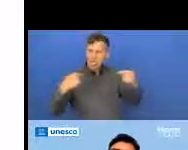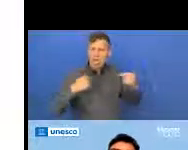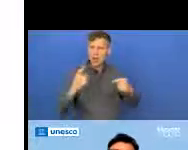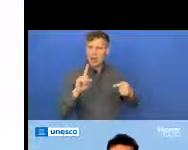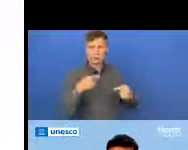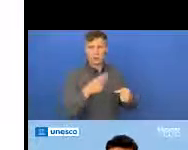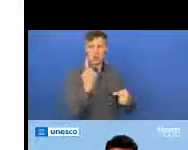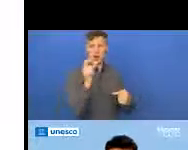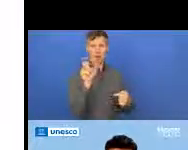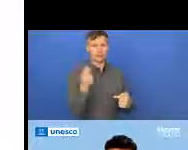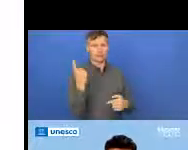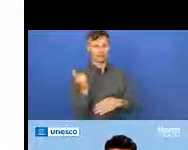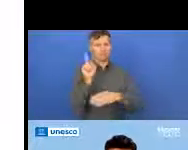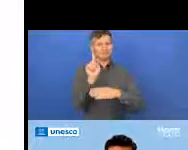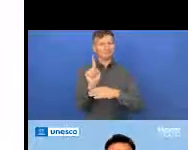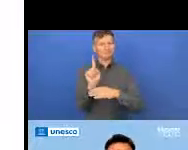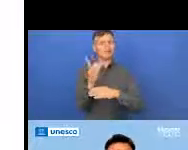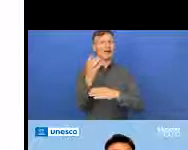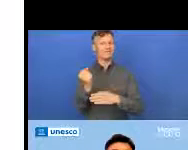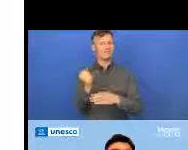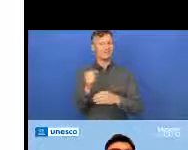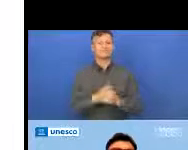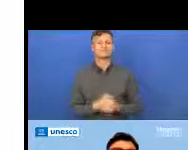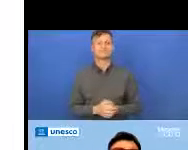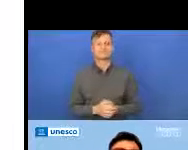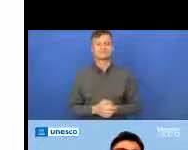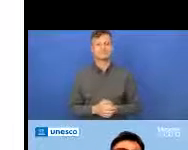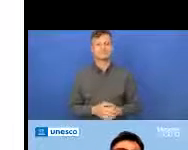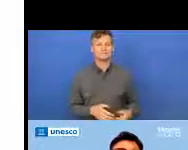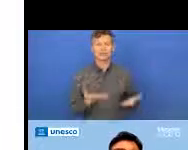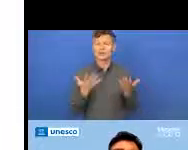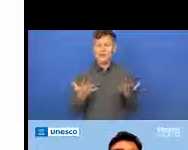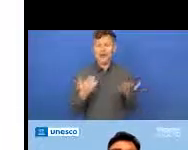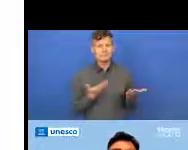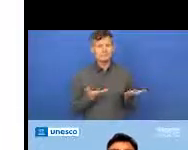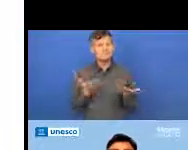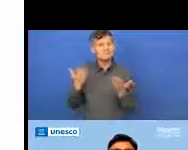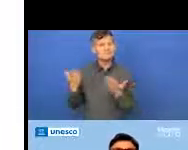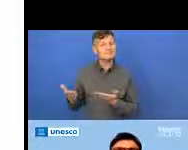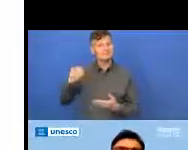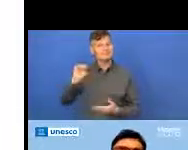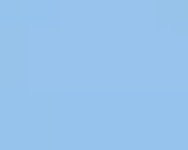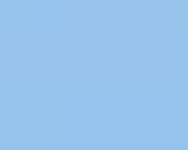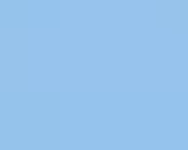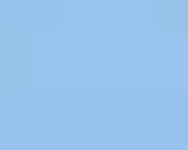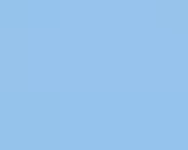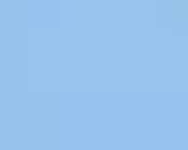questions and answers. So now the floor is yours, Megan. Please go